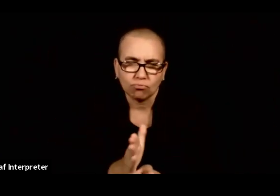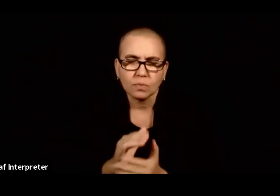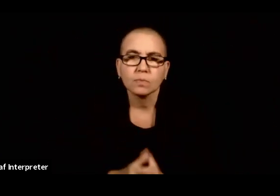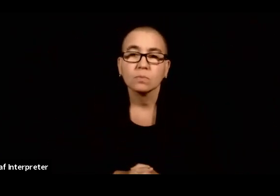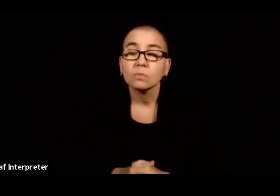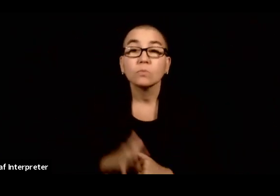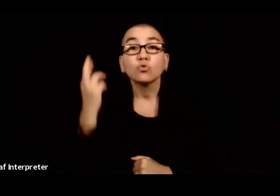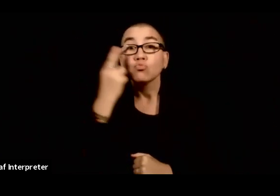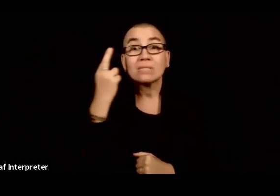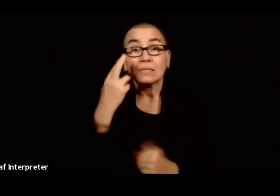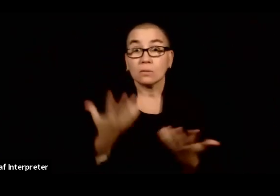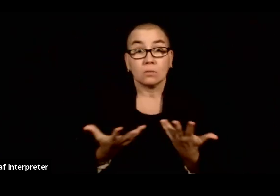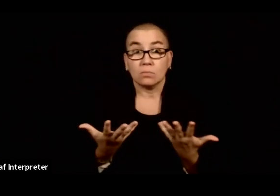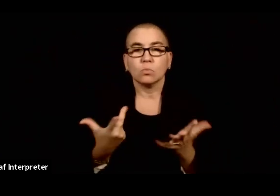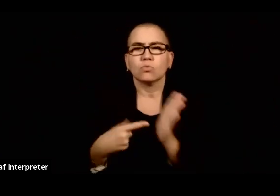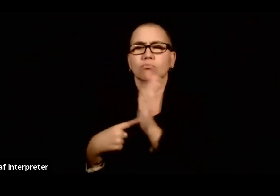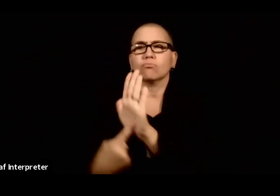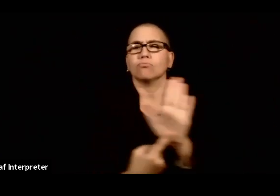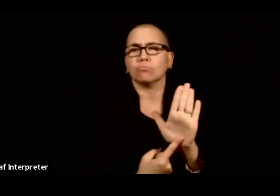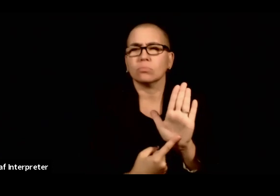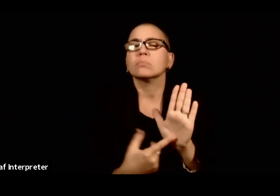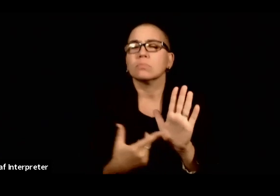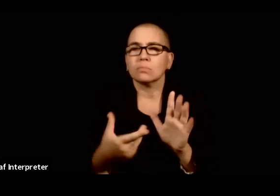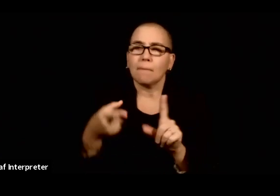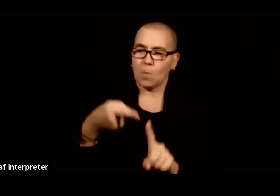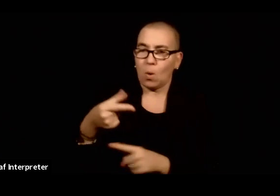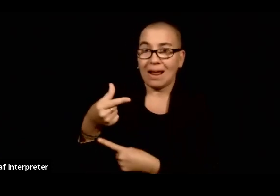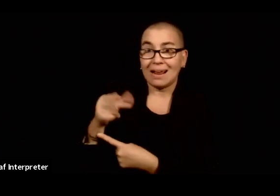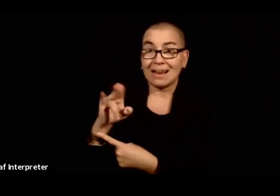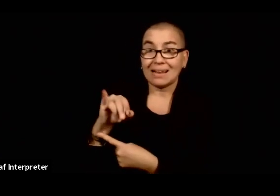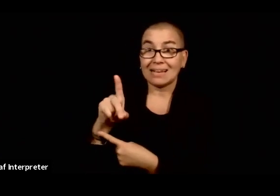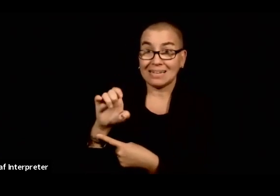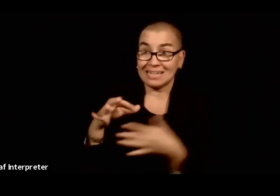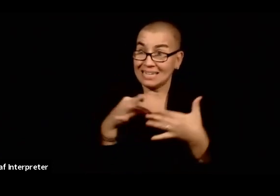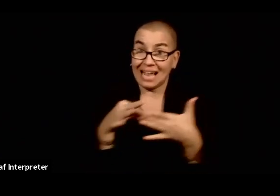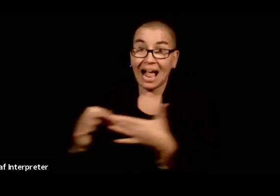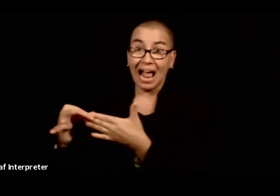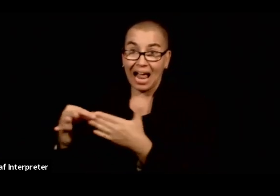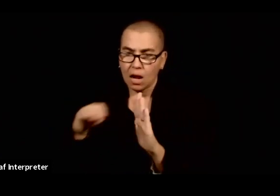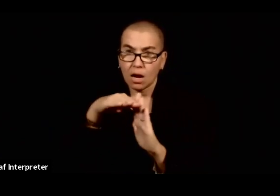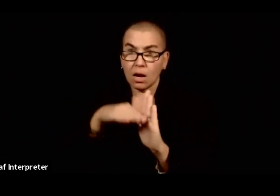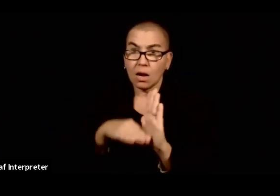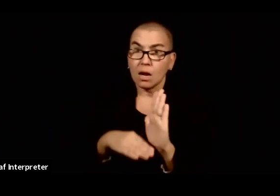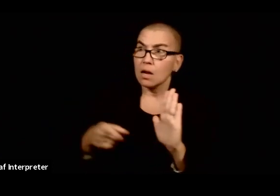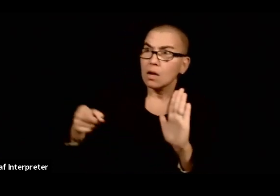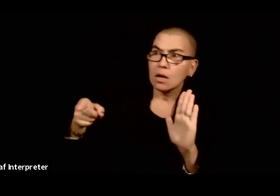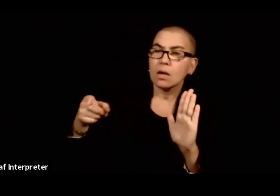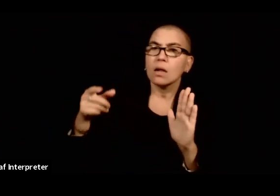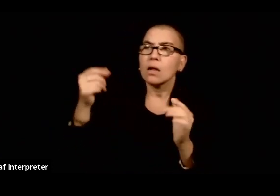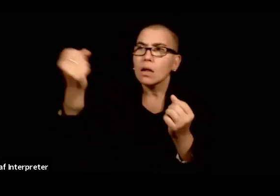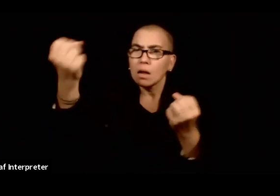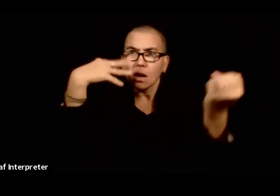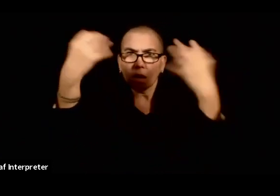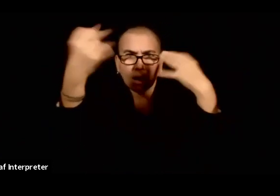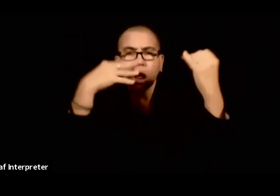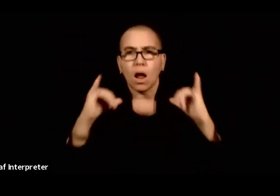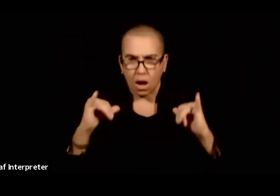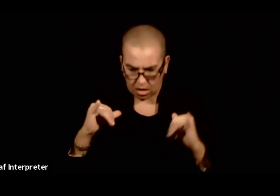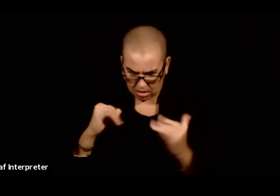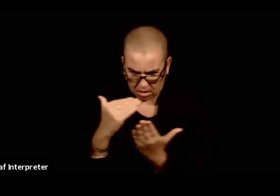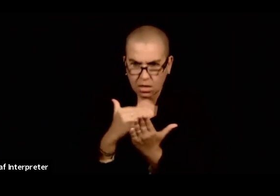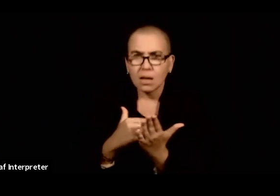care guidance we have rolled out over the last several weeks and months. Beauty shop guidance, window visits, outdoor